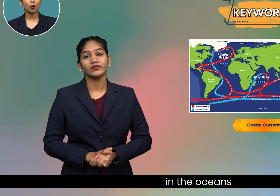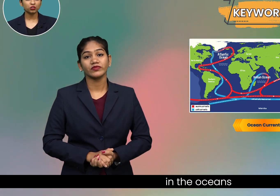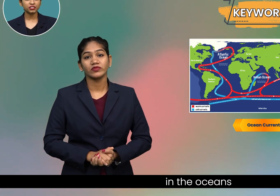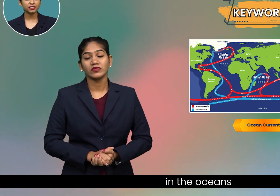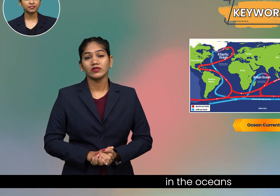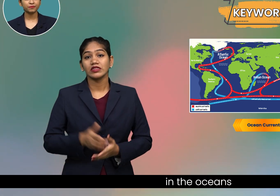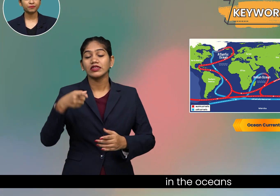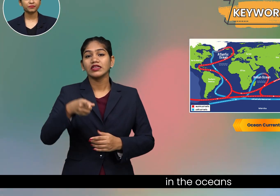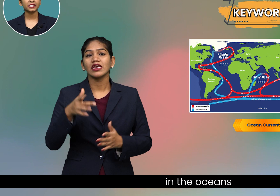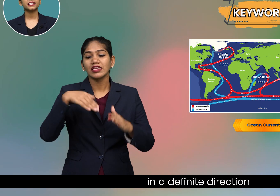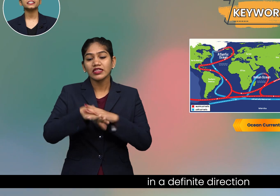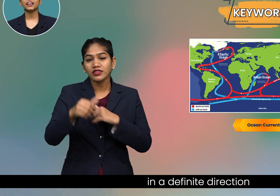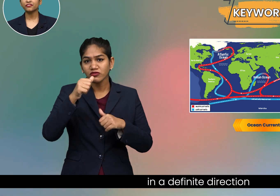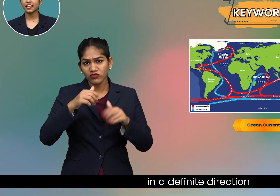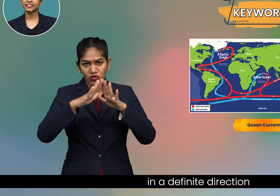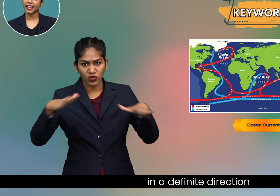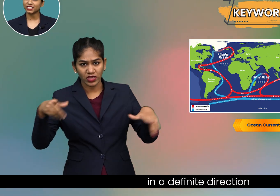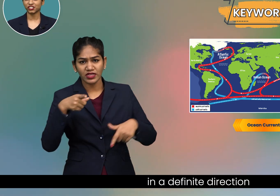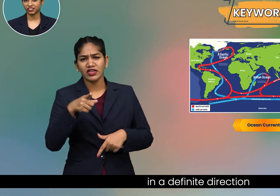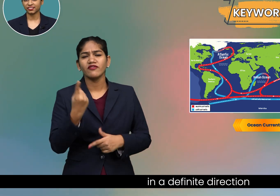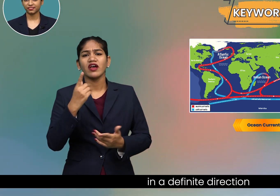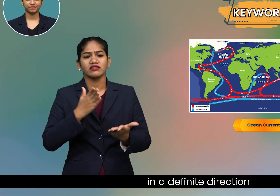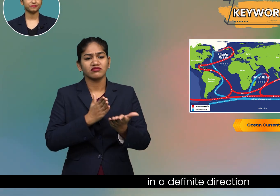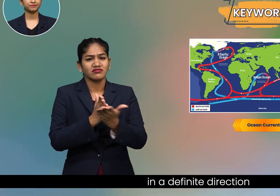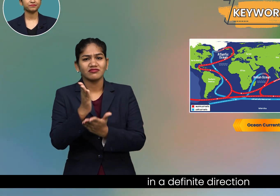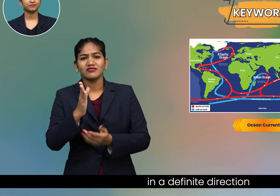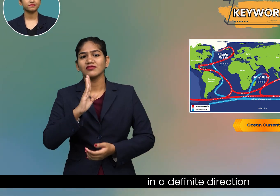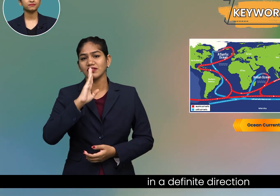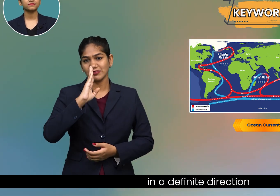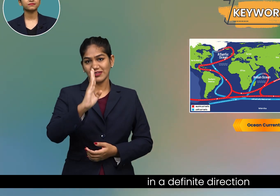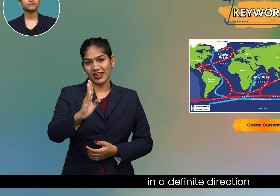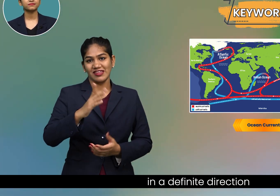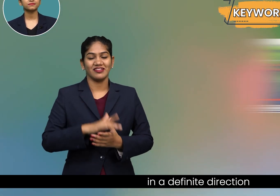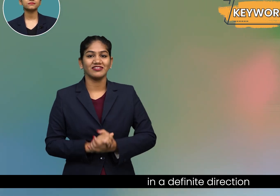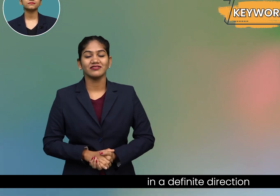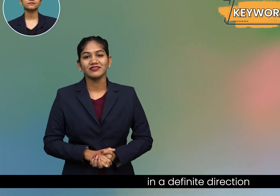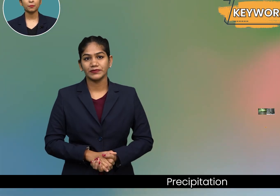in the oceans in a definite direction.